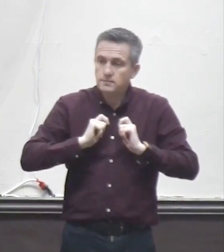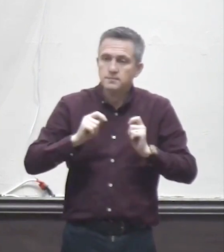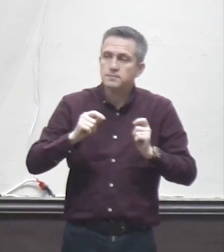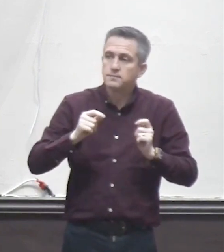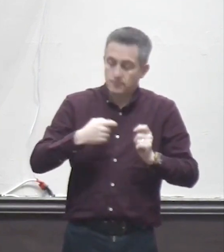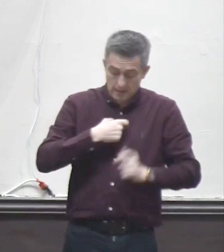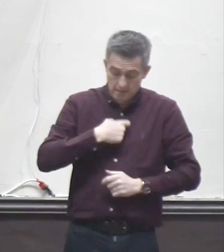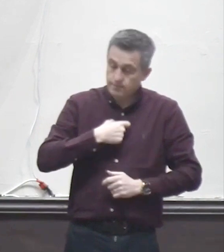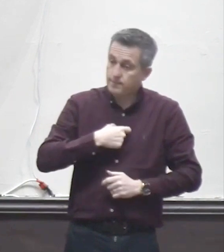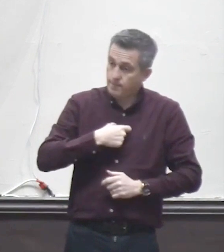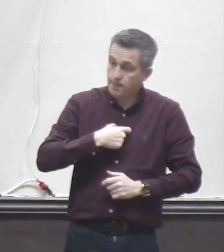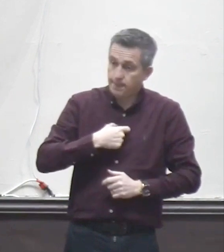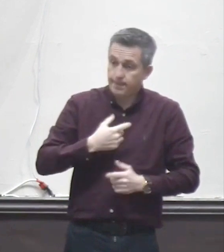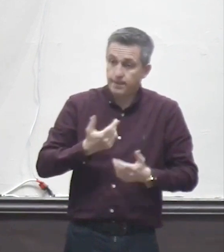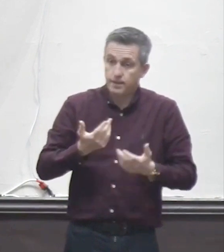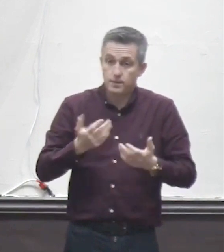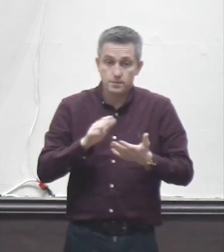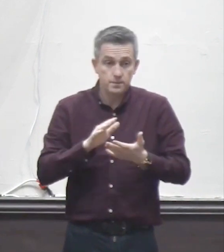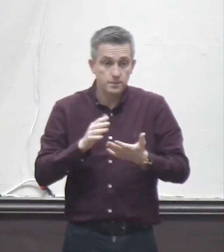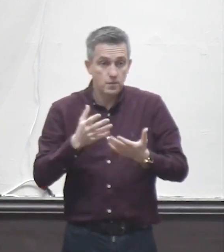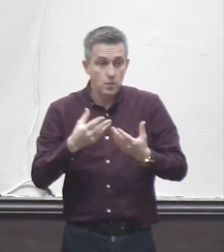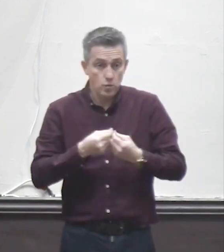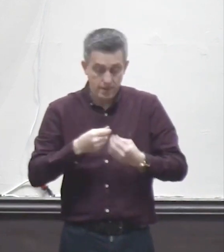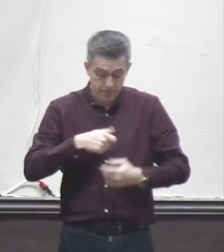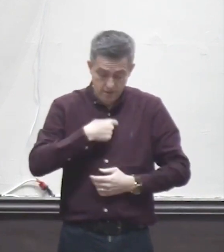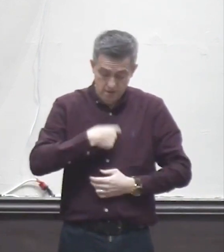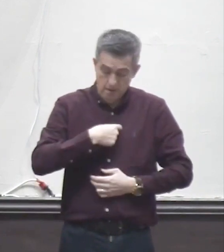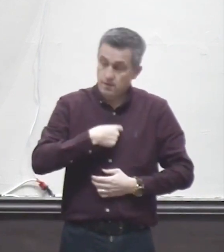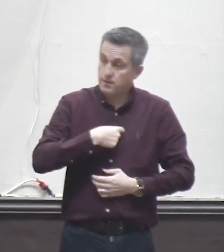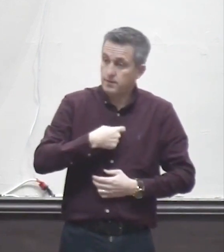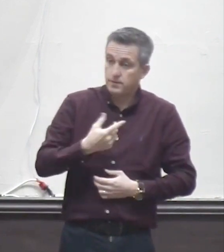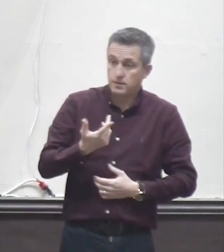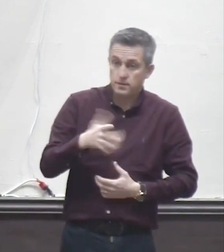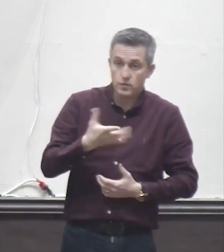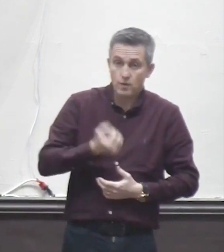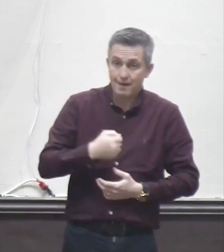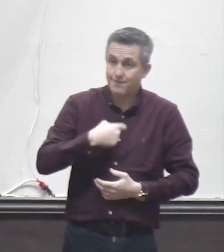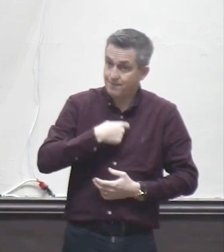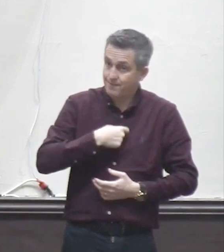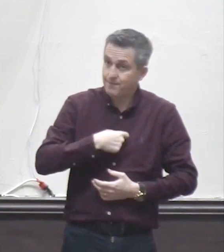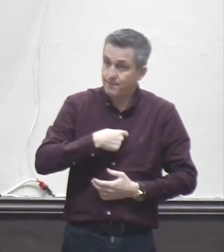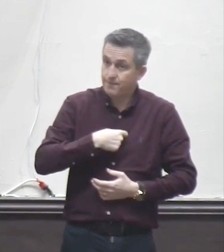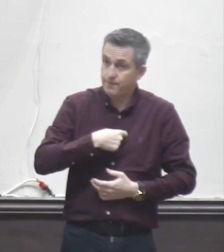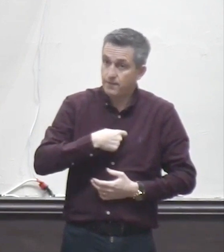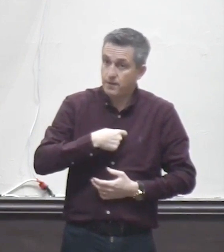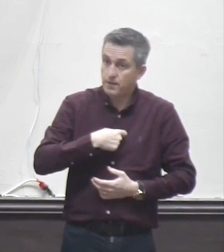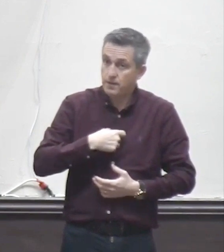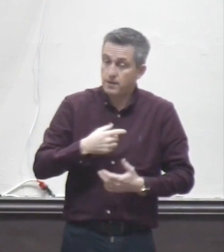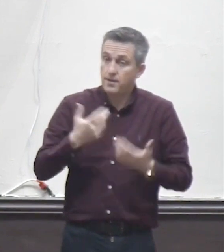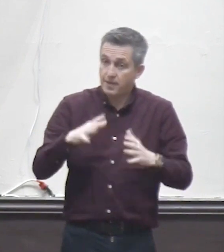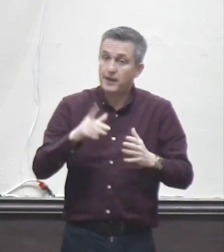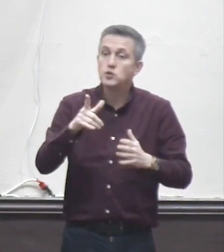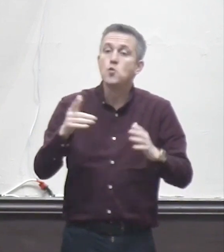tamimatan, an amulet on his chest, around his neck, faqad ashrak, then he has committed partners